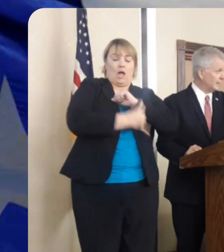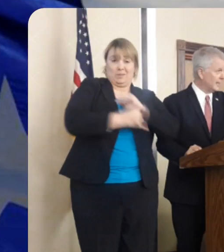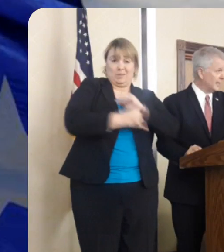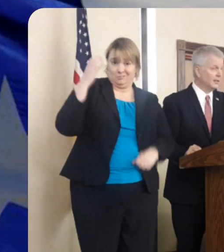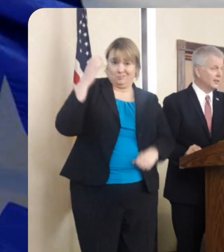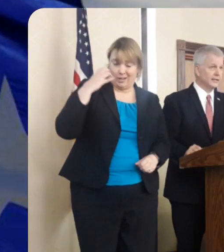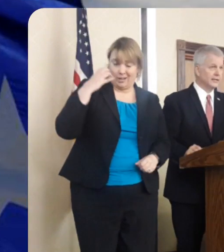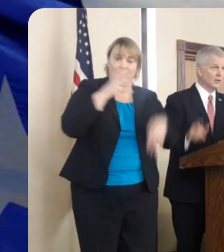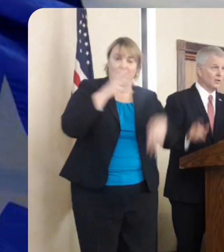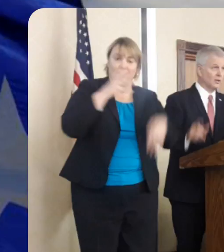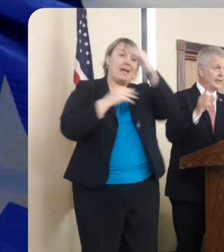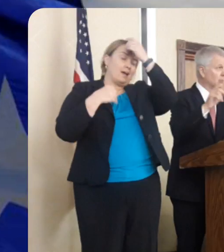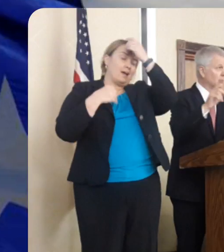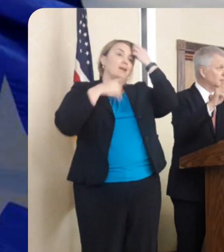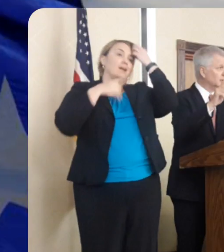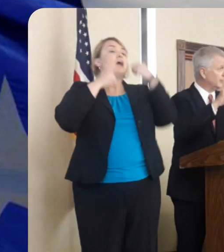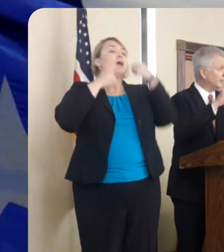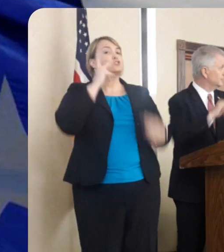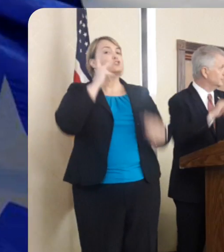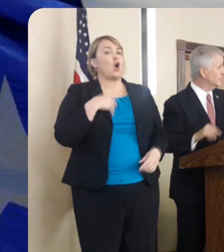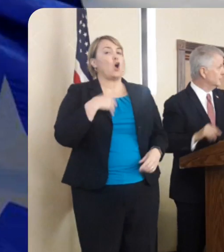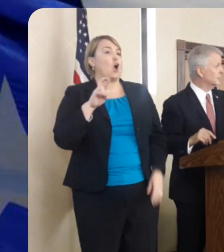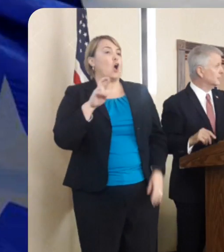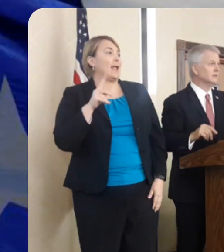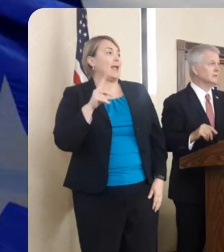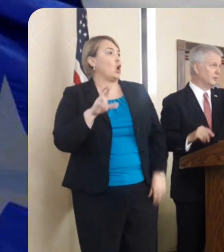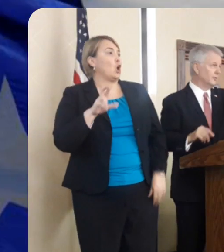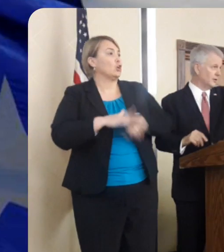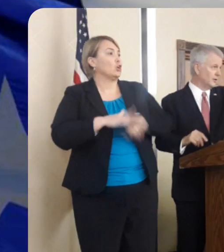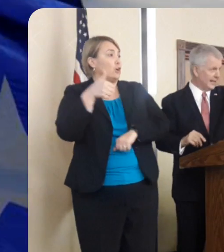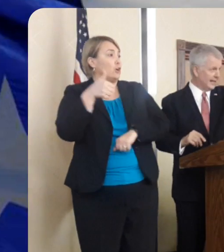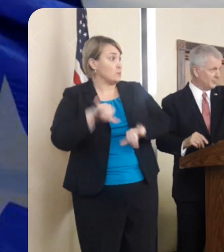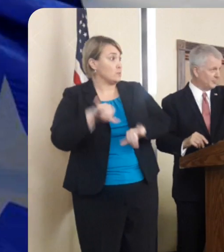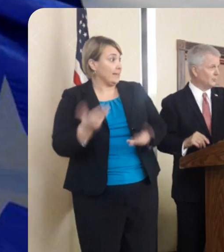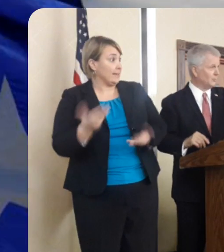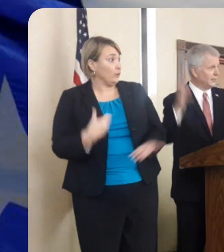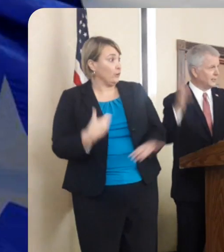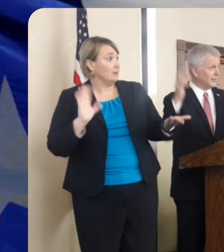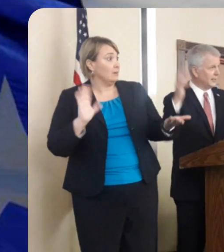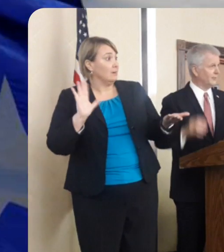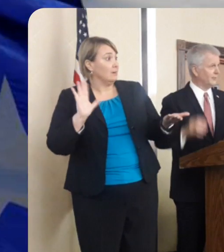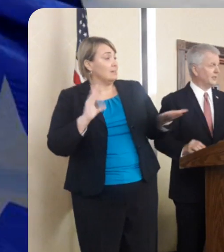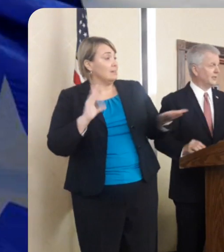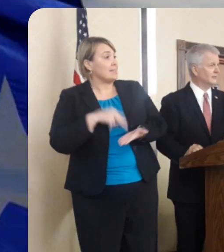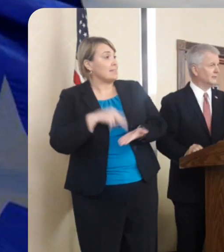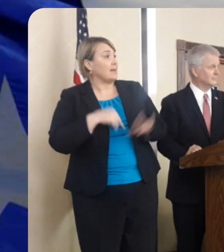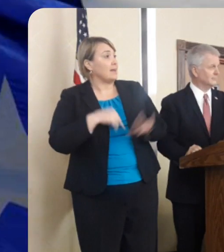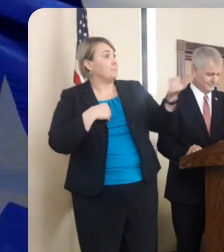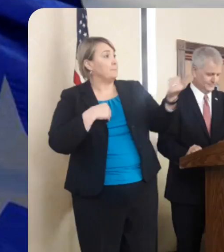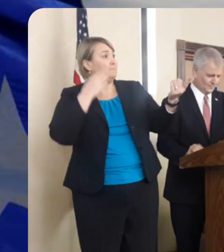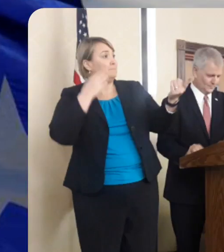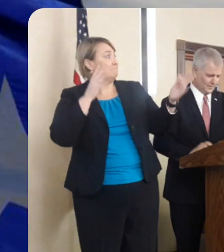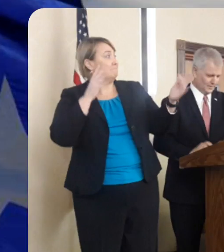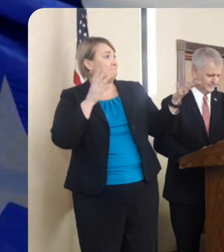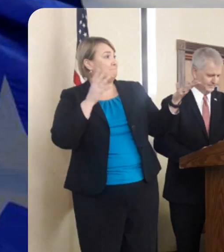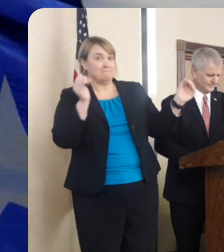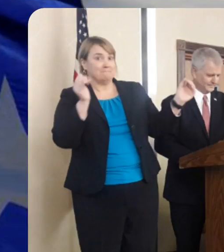SD29. I saw Radar earlier. Radar, you still here? Okay, stand up if you would. Let everyone give you a